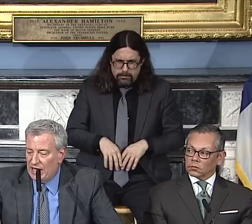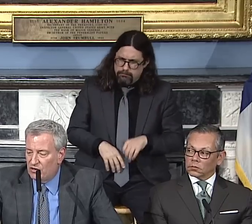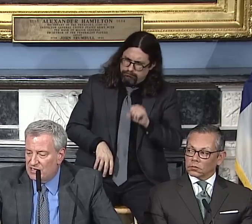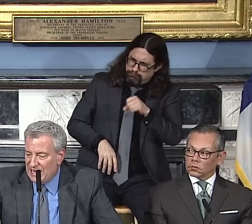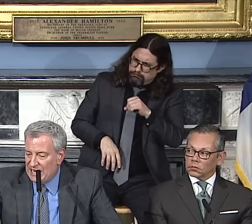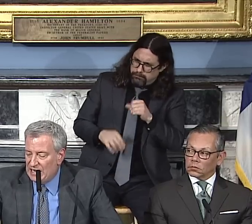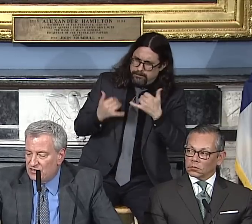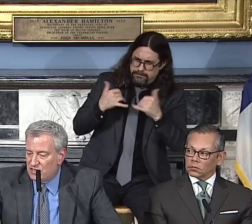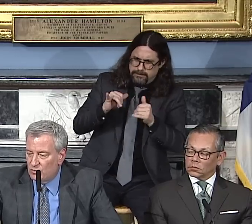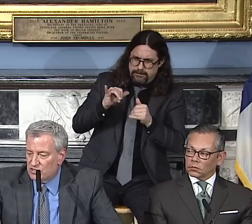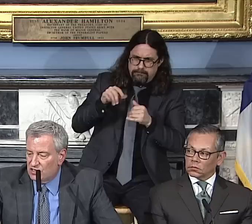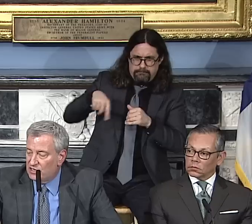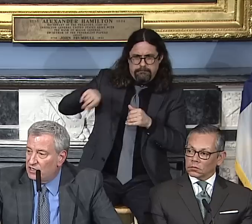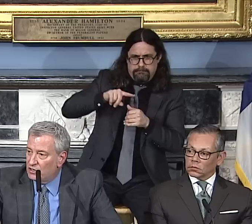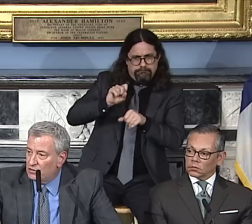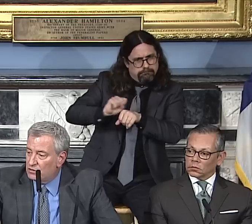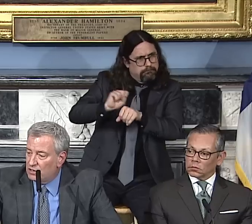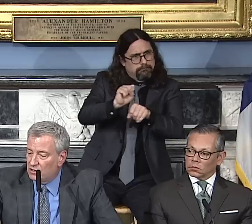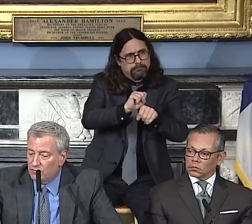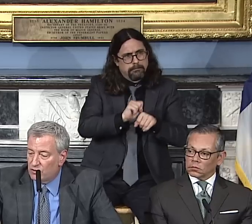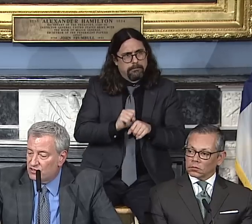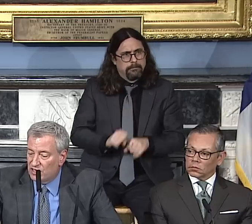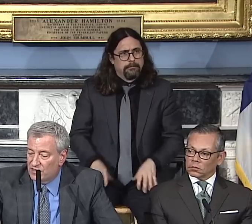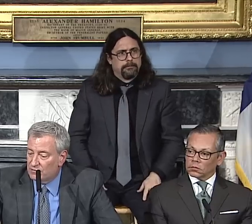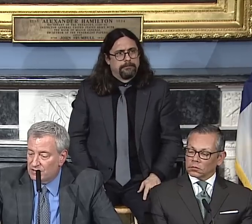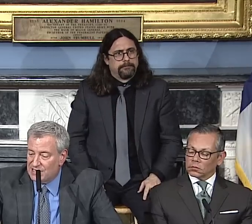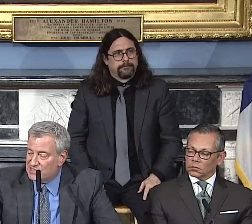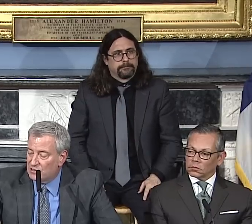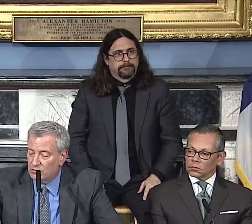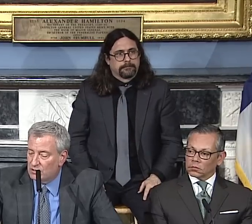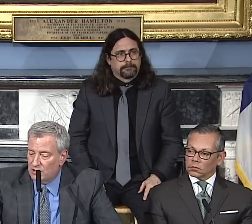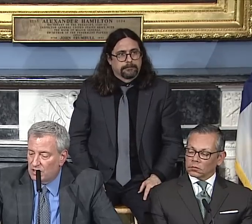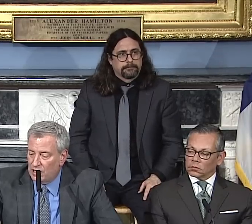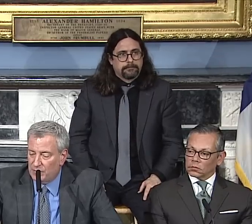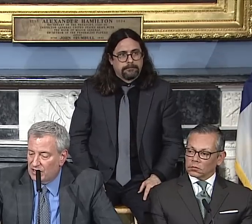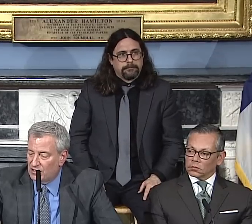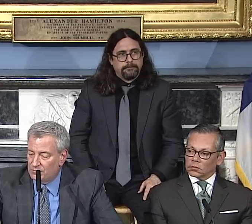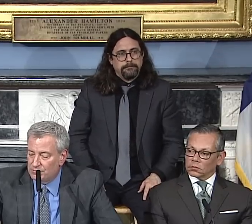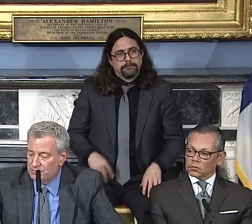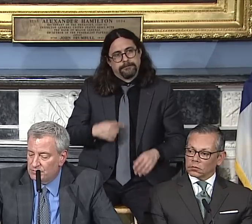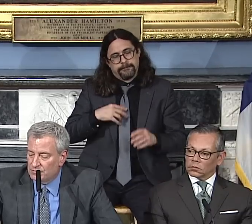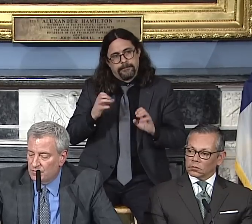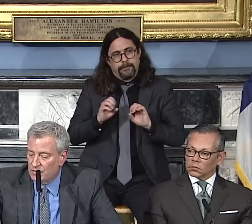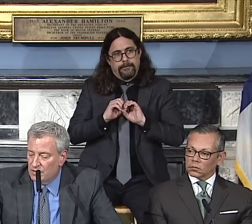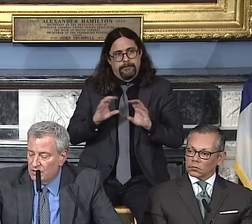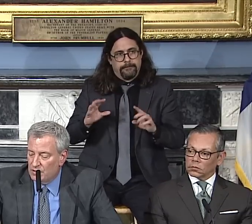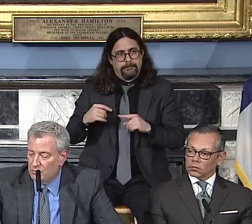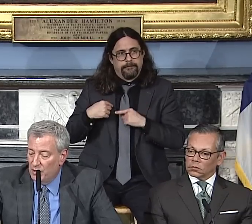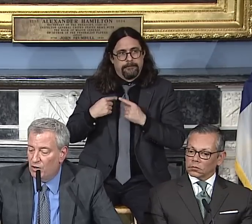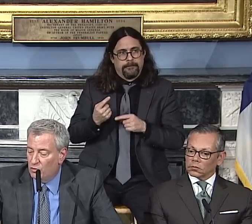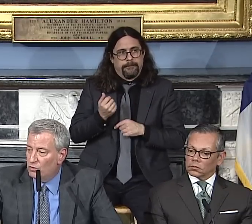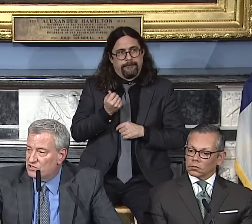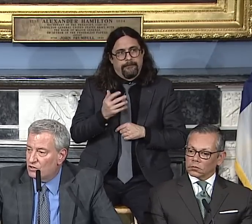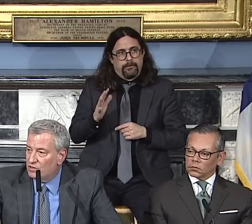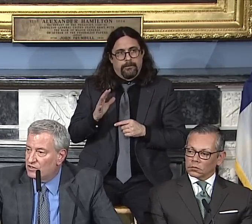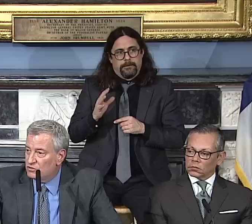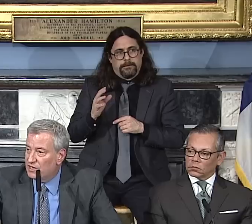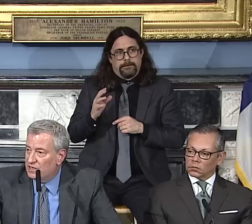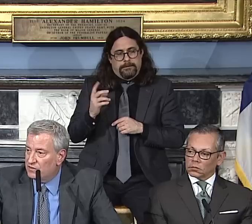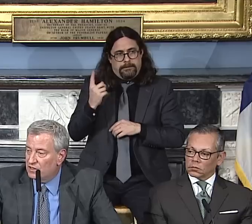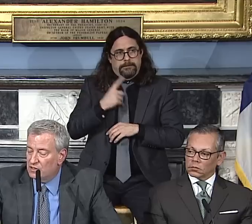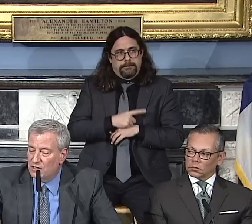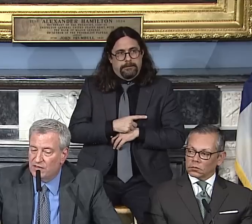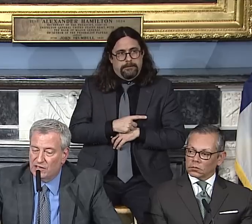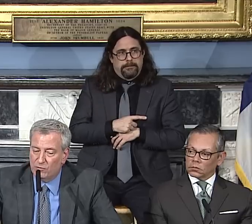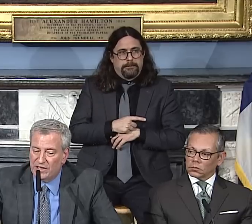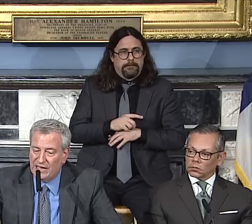In a matter of days, it was clear, and unfortunately, I think the testing, I'm not going to bemoan what's already too late.